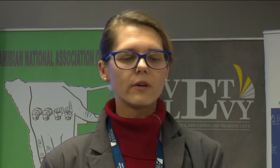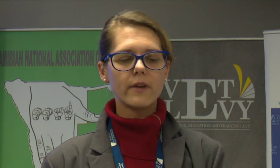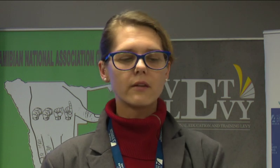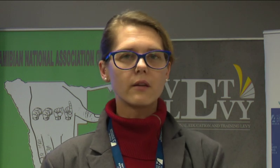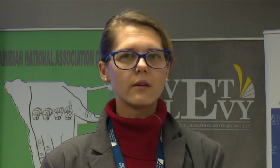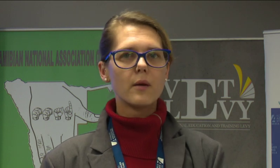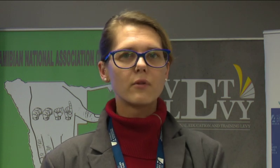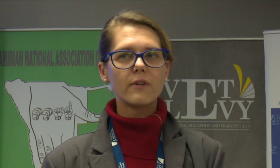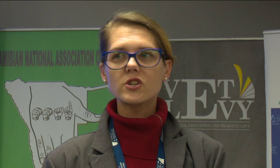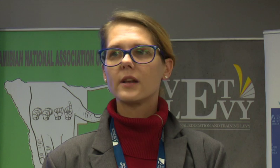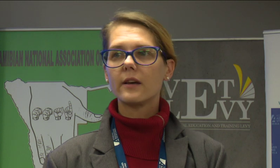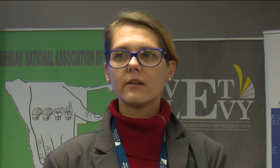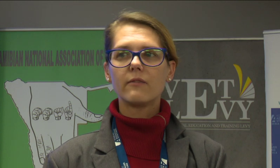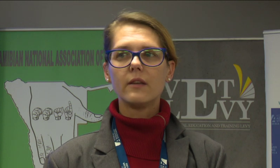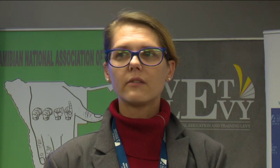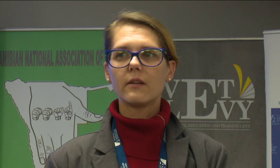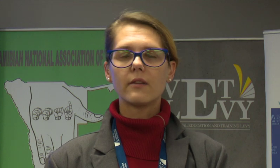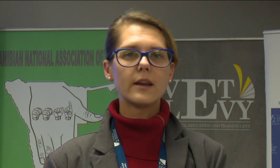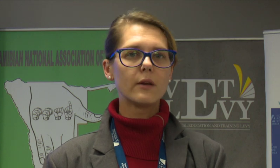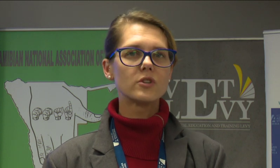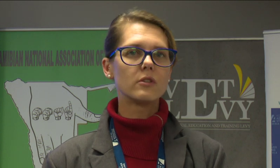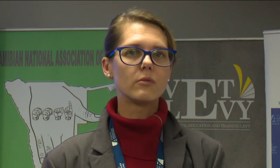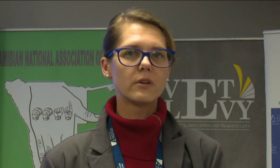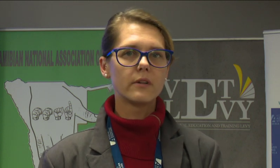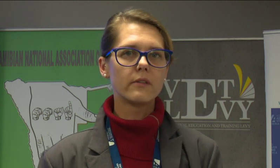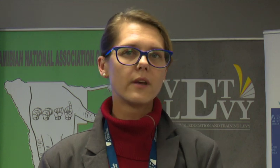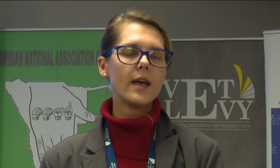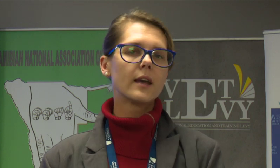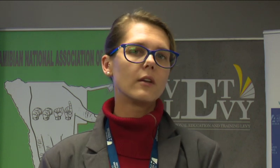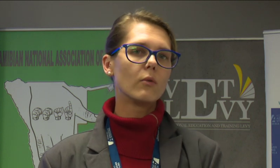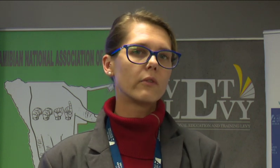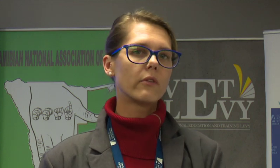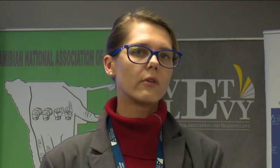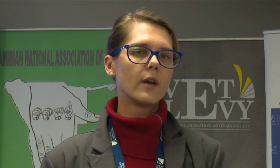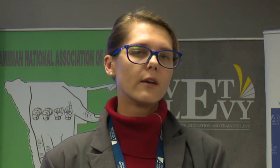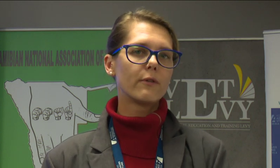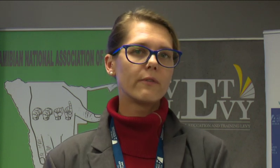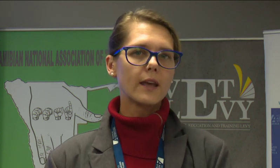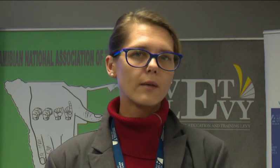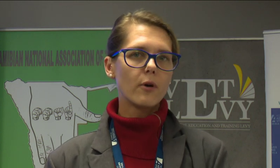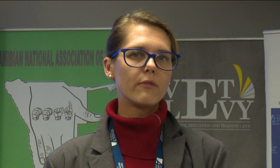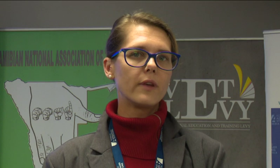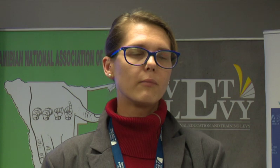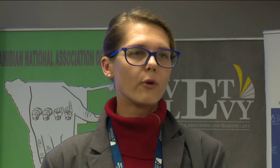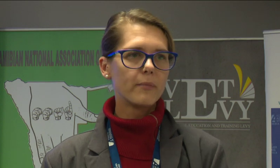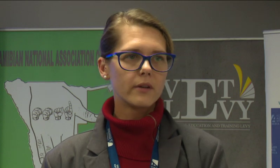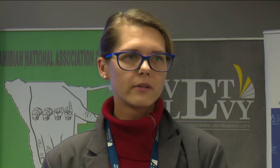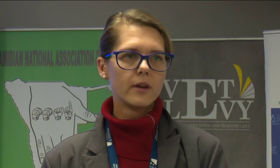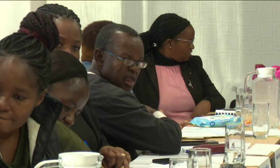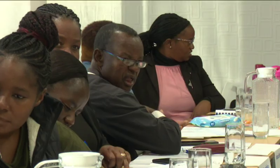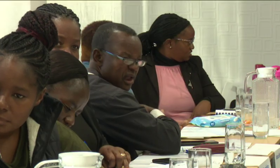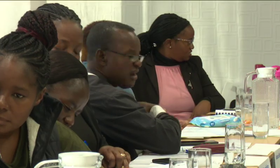of course to ensure that professionalizing these sign language interpreters can also fill the gap